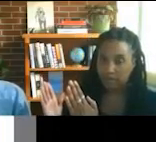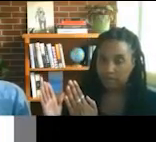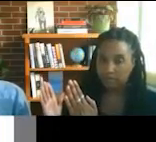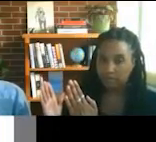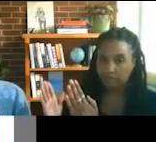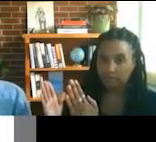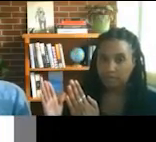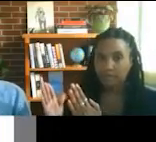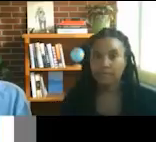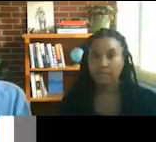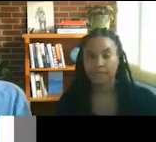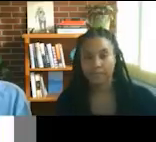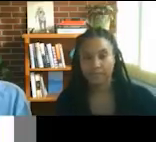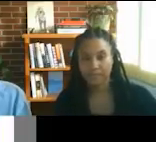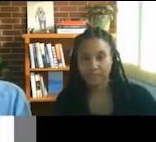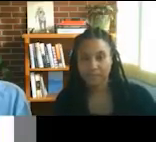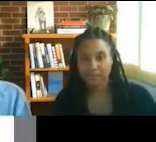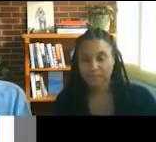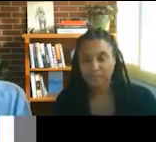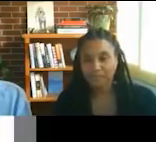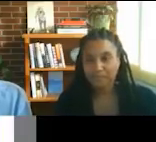area.